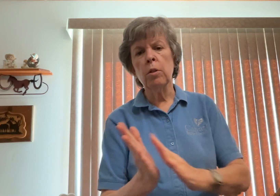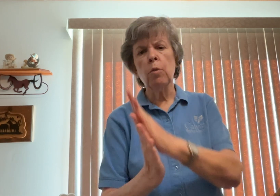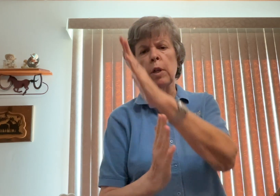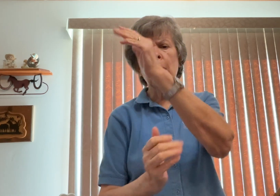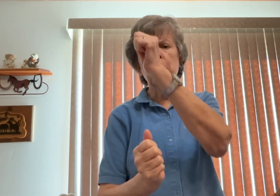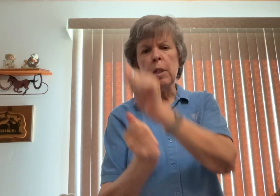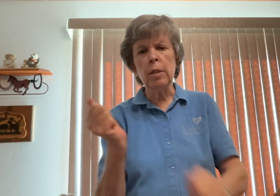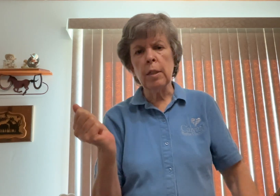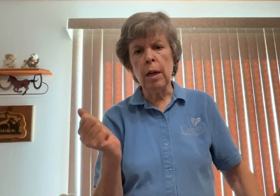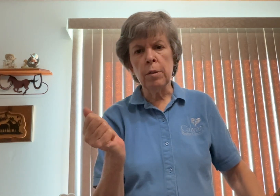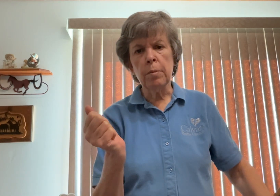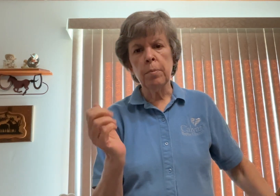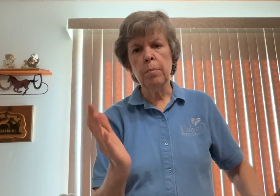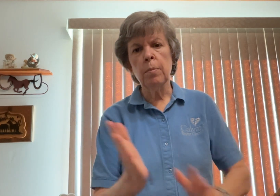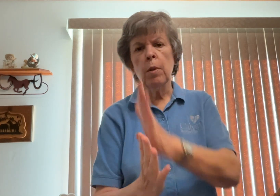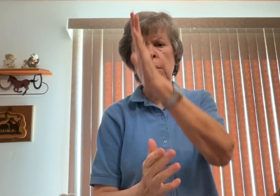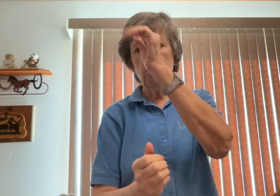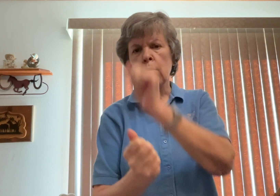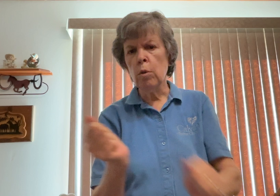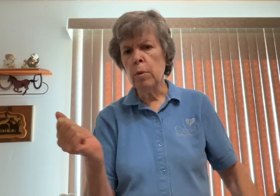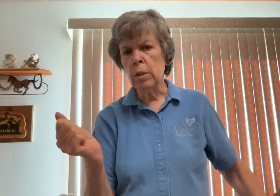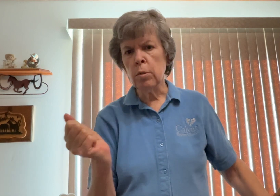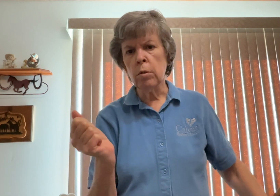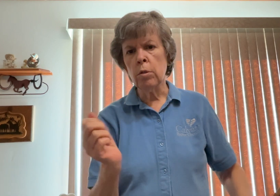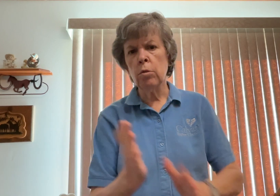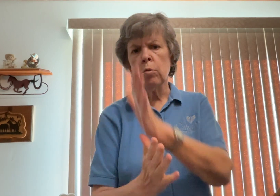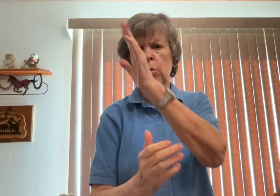going up and then down. Ruined or destroyed,